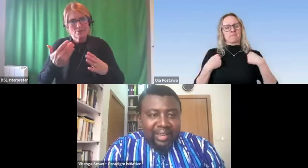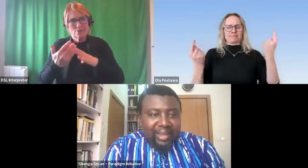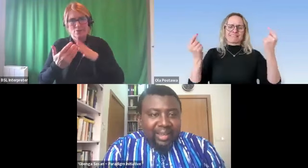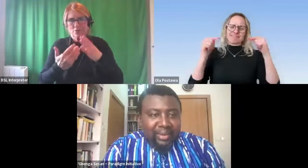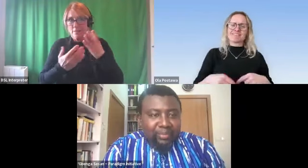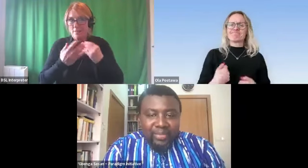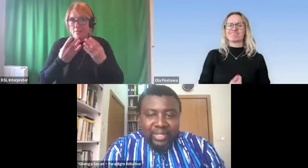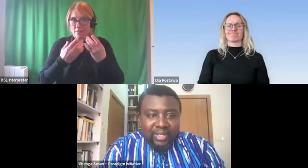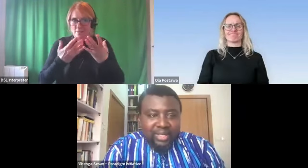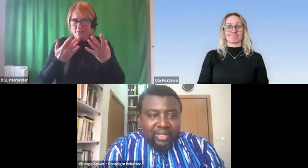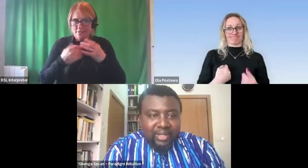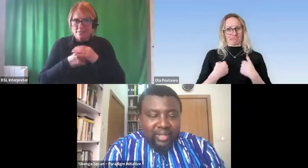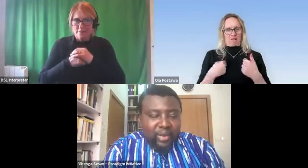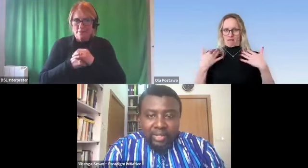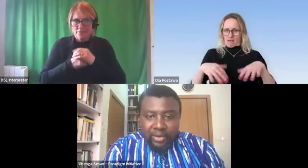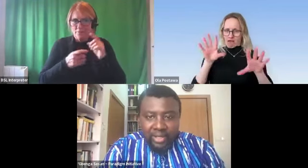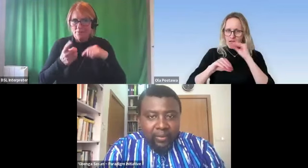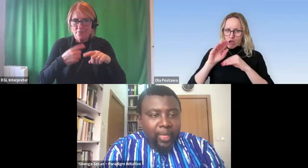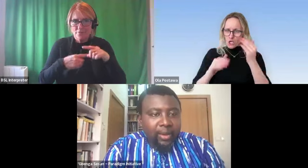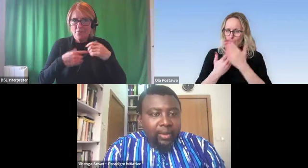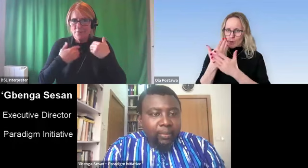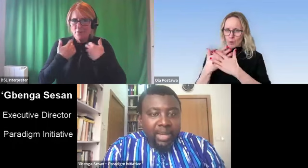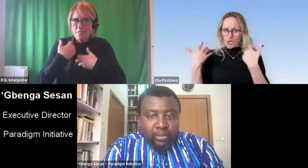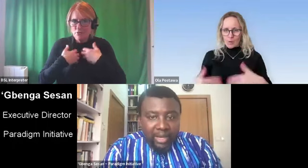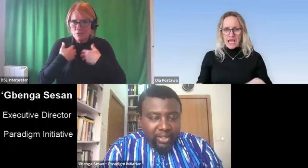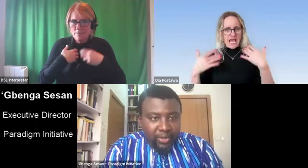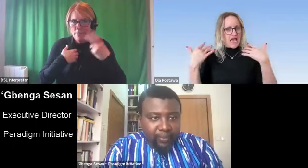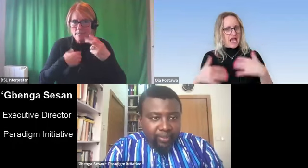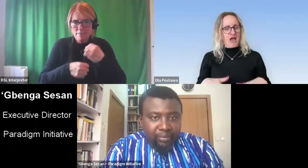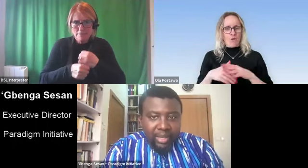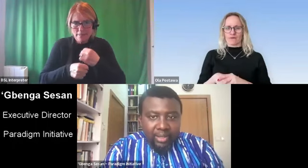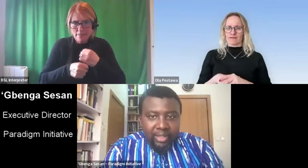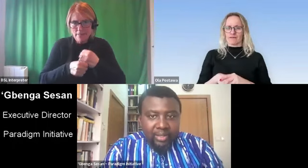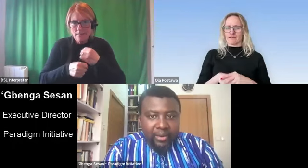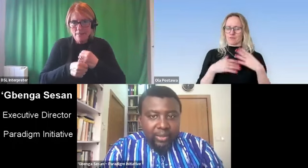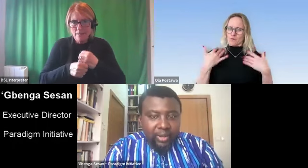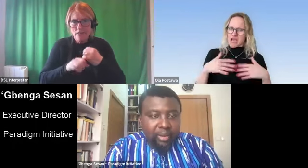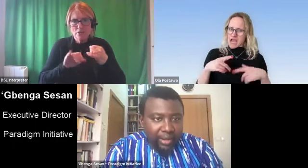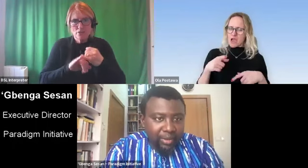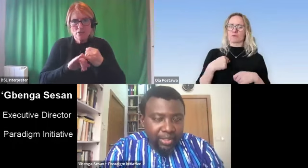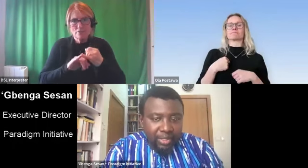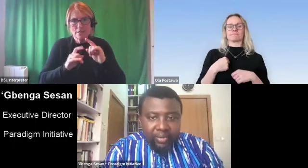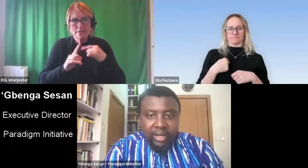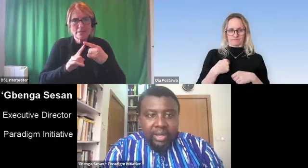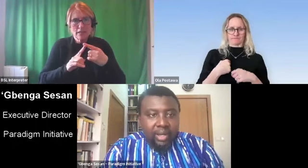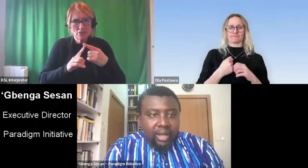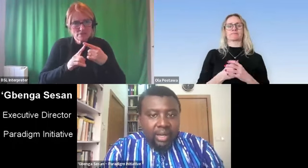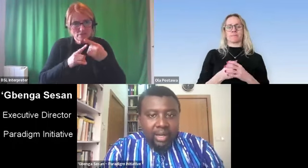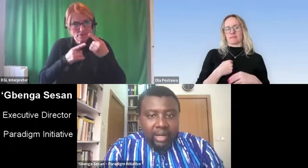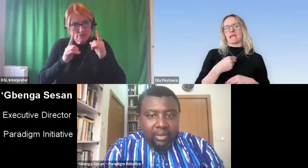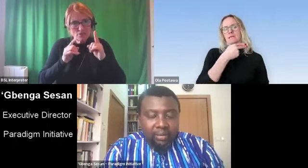learning. This is quite interesting. My name is Gbenga Sesan. I'm Executive Director at Paradigm